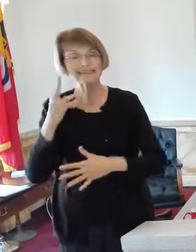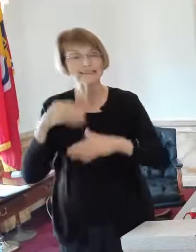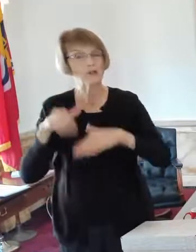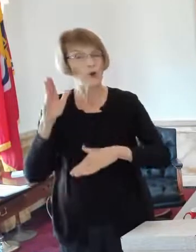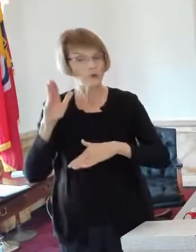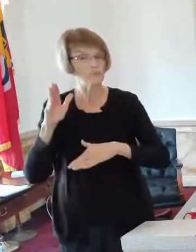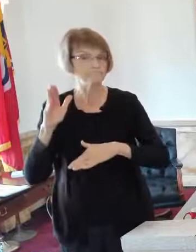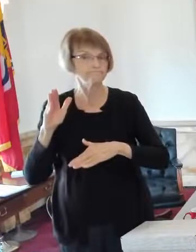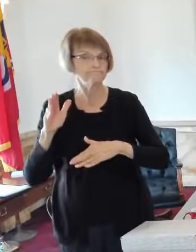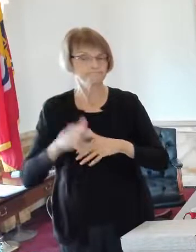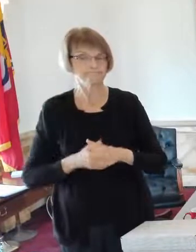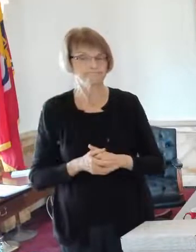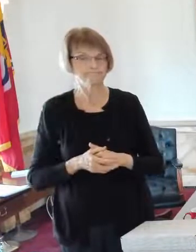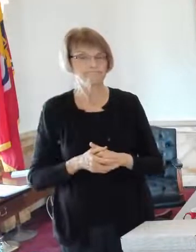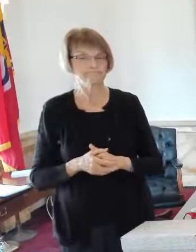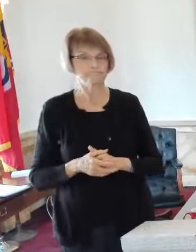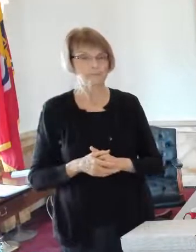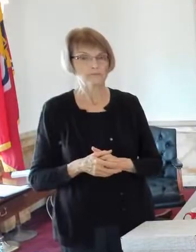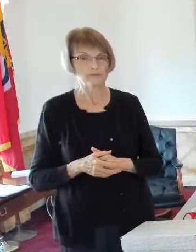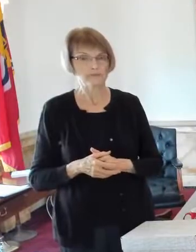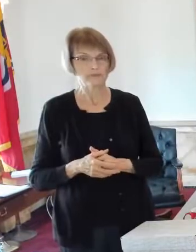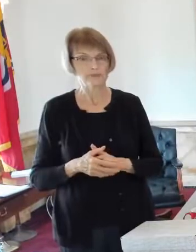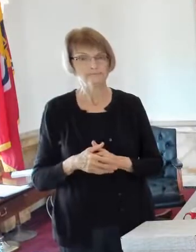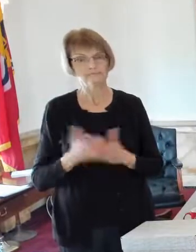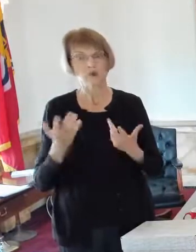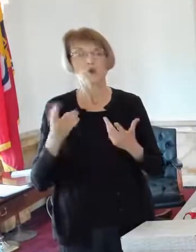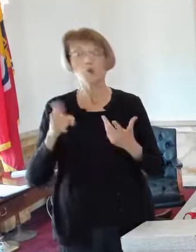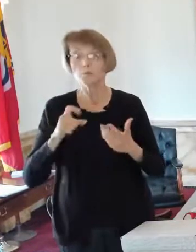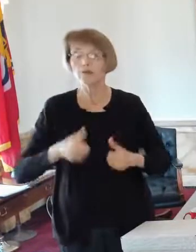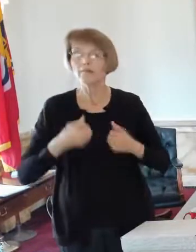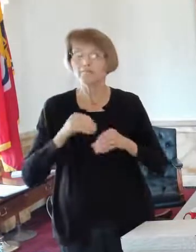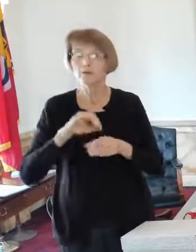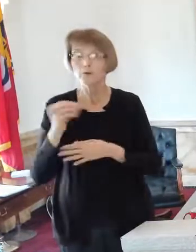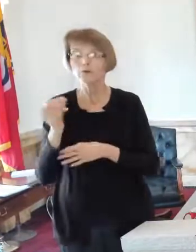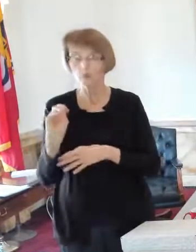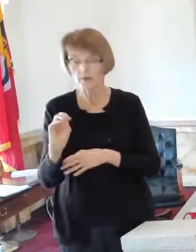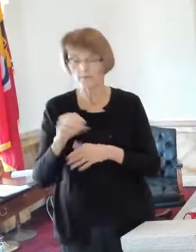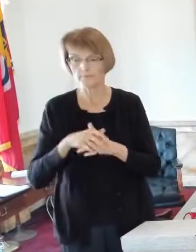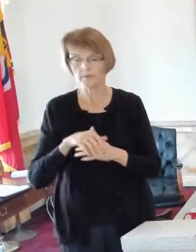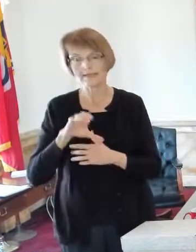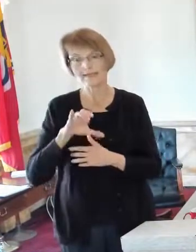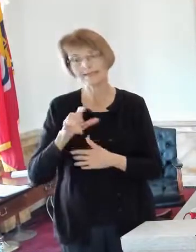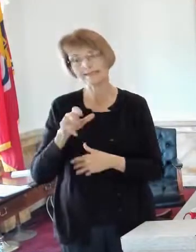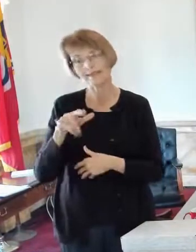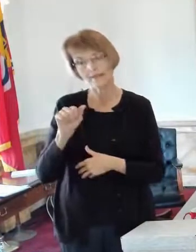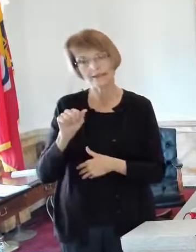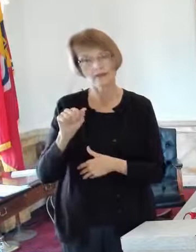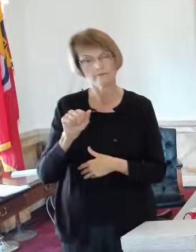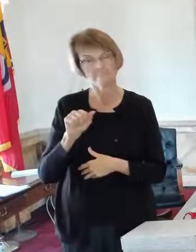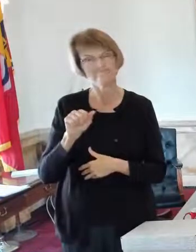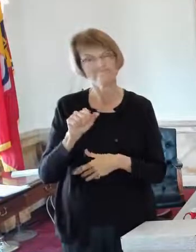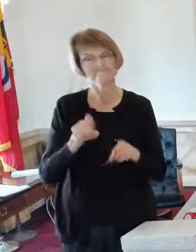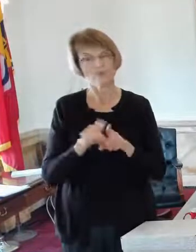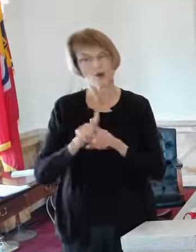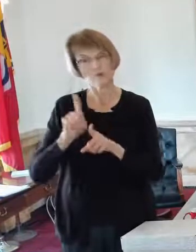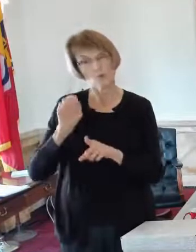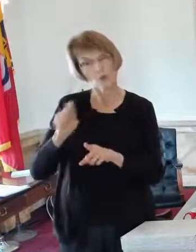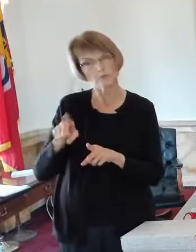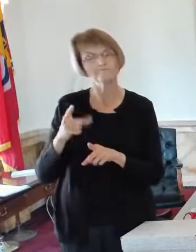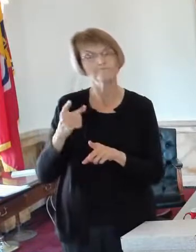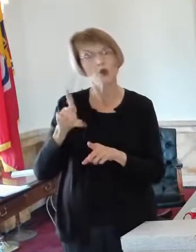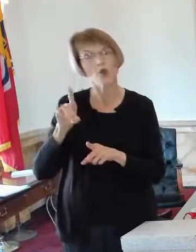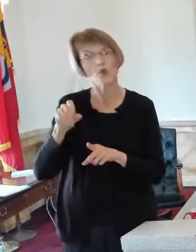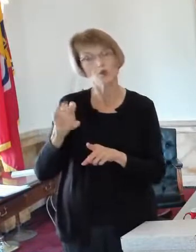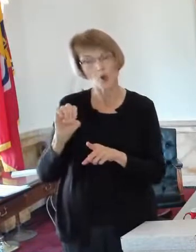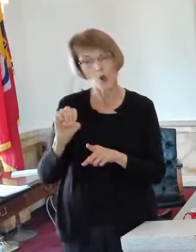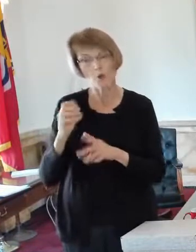eligible. Who lives in Missouri? Cynthia's question, also about the dome. Are there accommodations